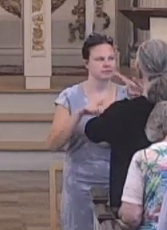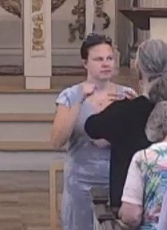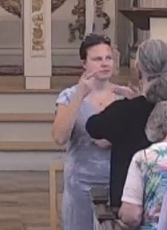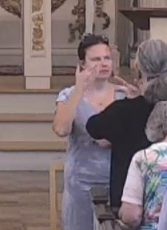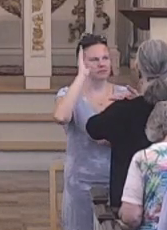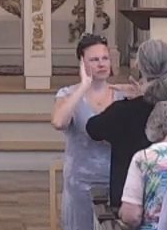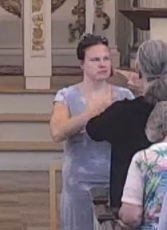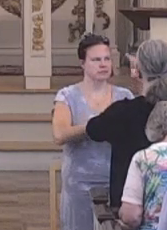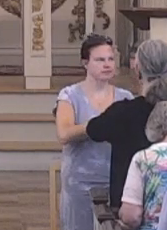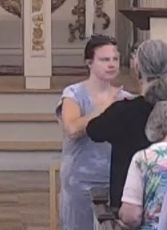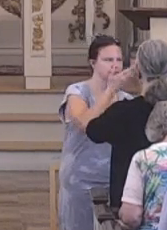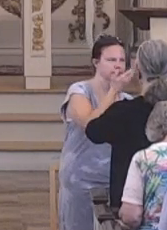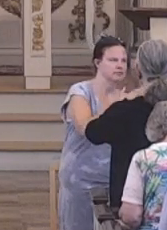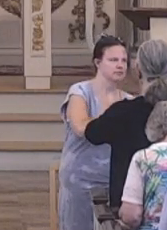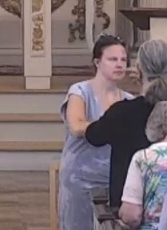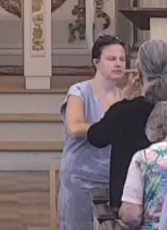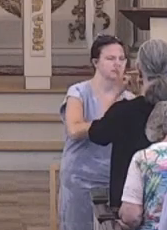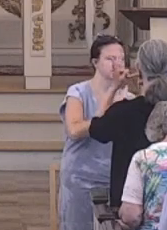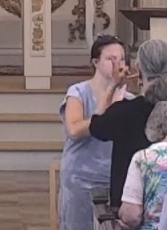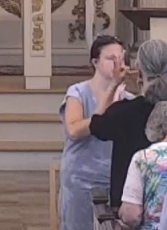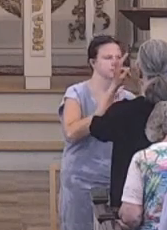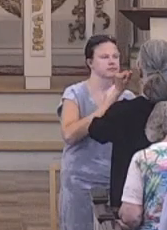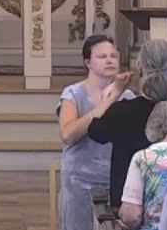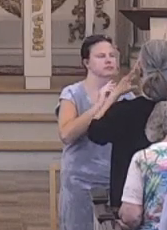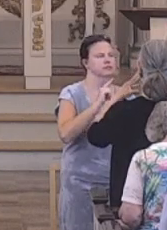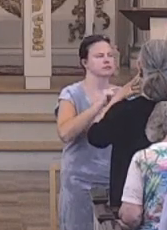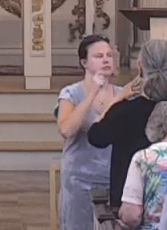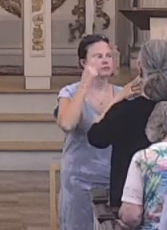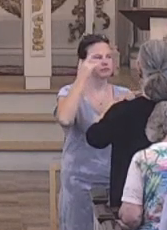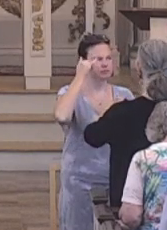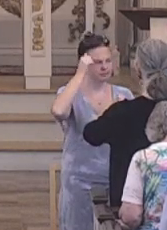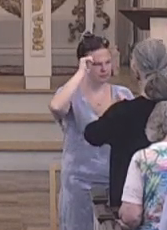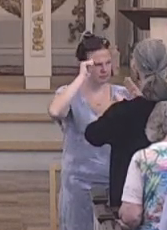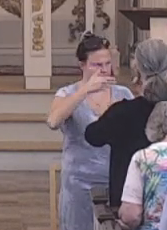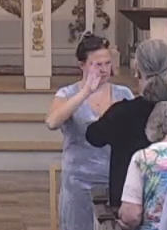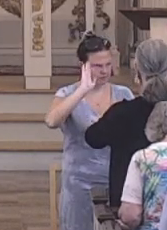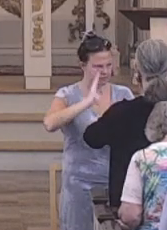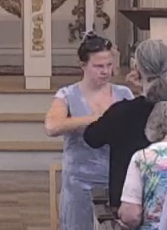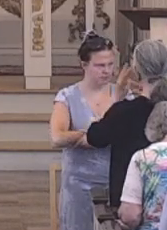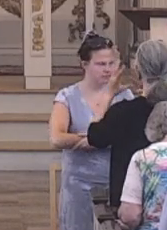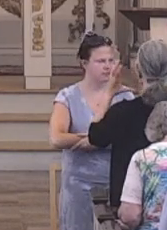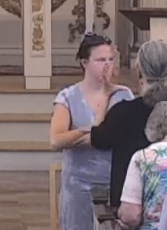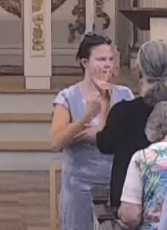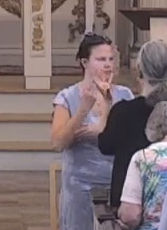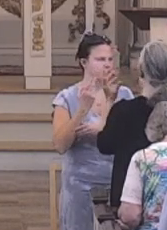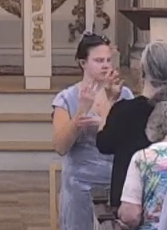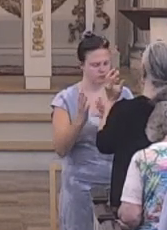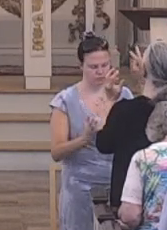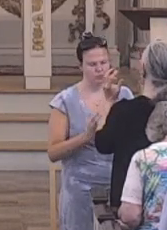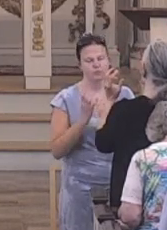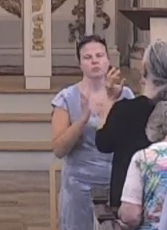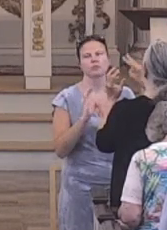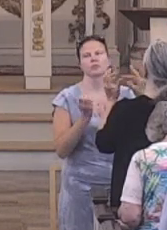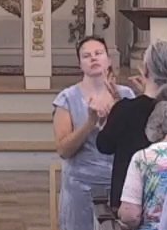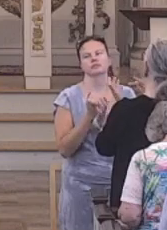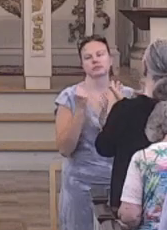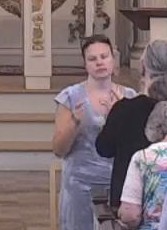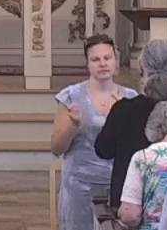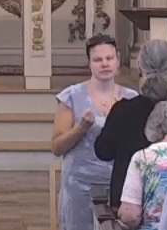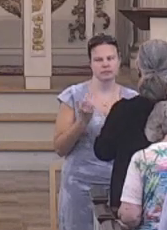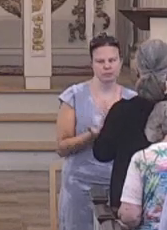Lamb of God, Son of the Father, take away the sins of